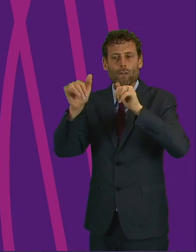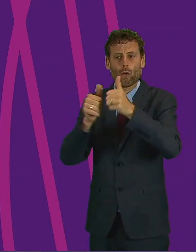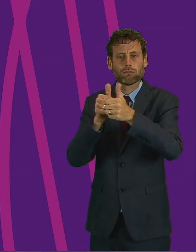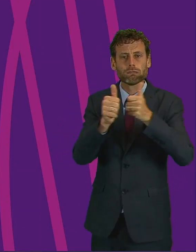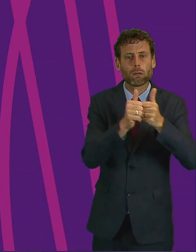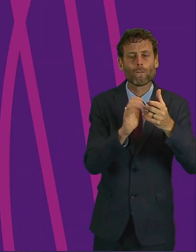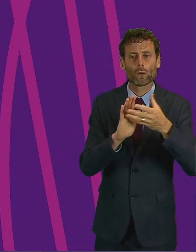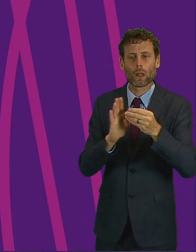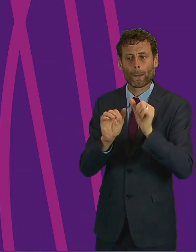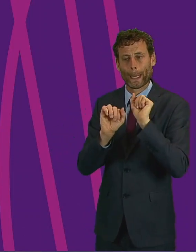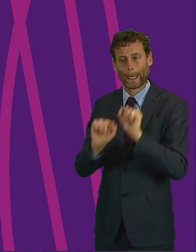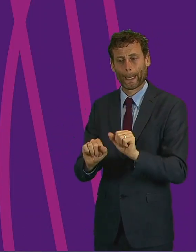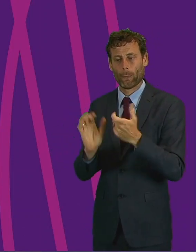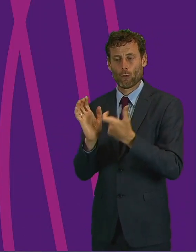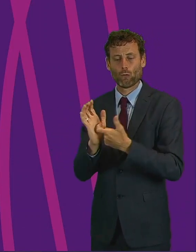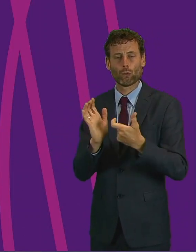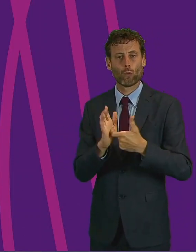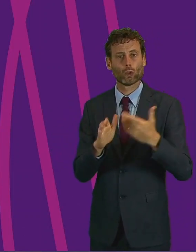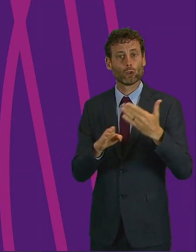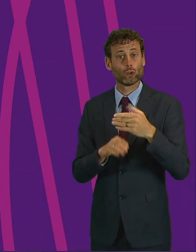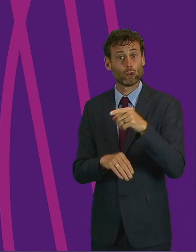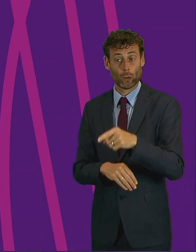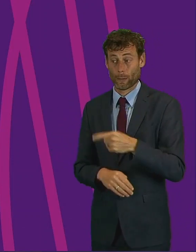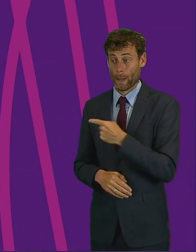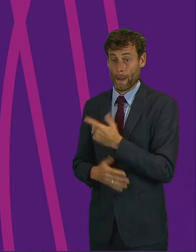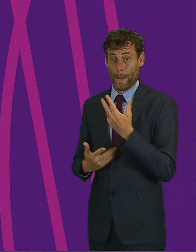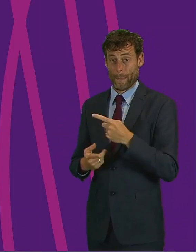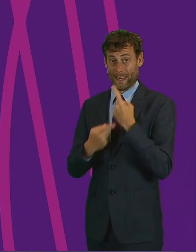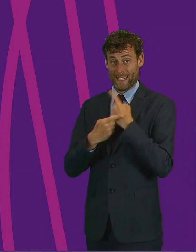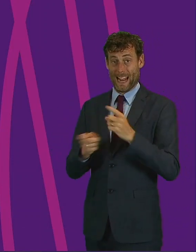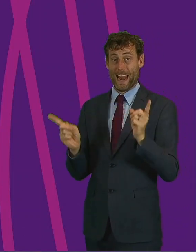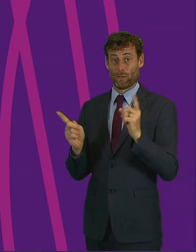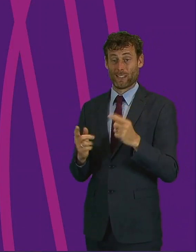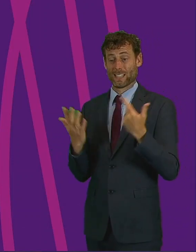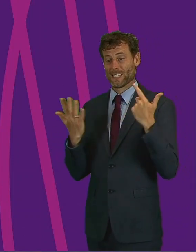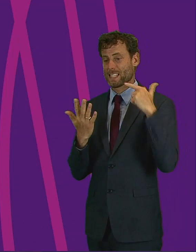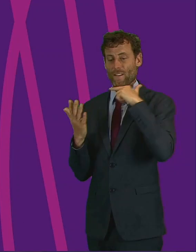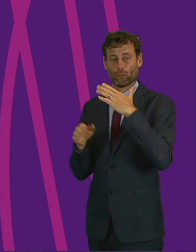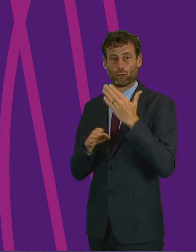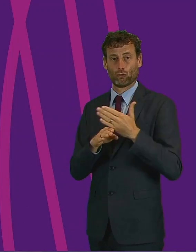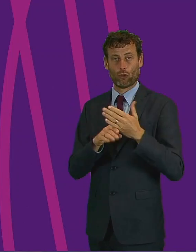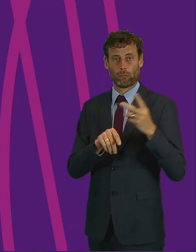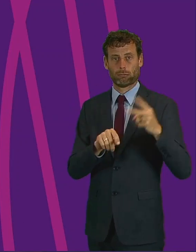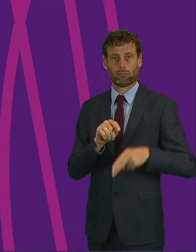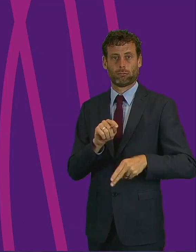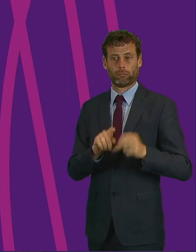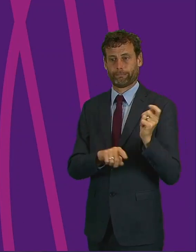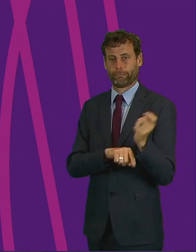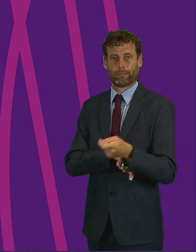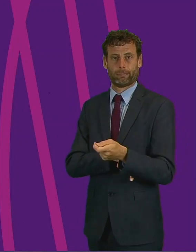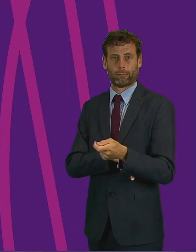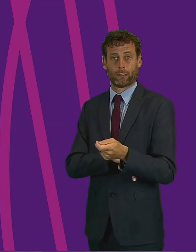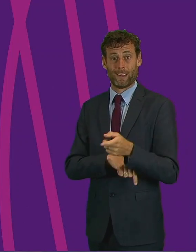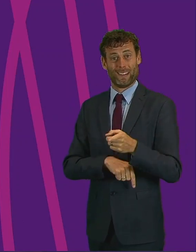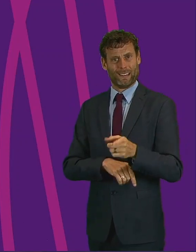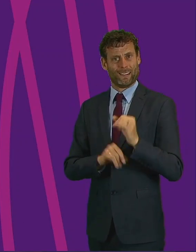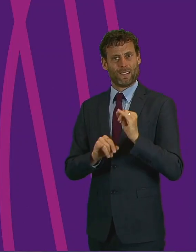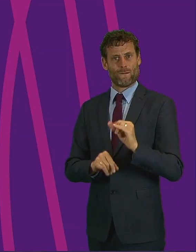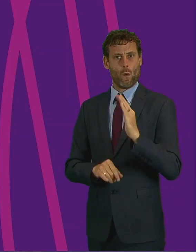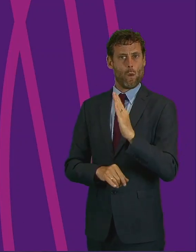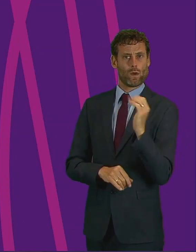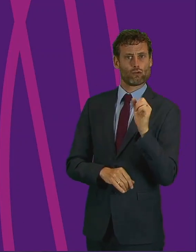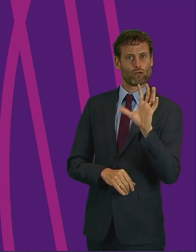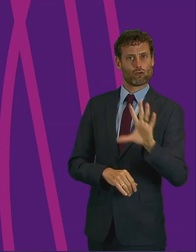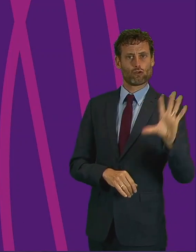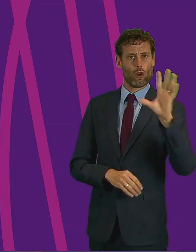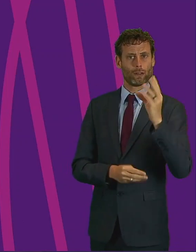at Shannon. Today, plans have been announced to axe 700 jobs that would be devastating for the workers, the West of Scotland economy. It would